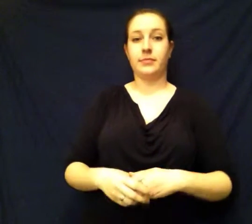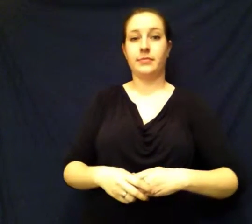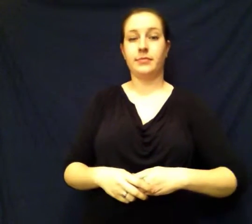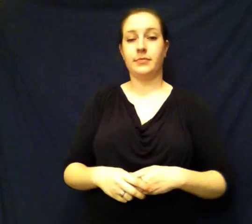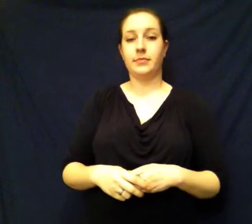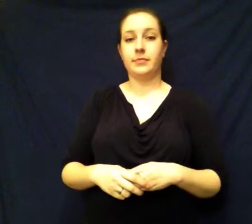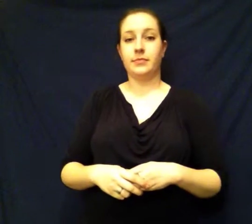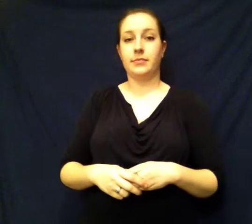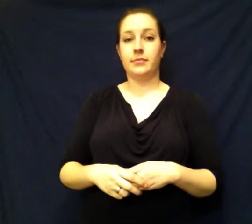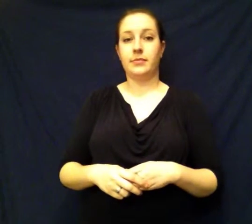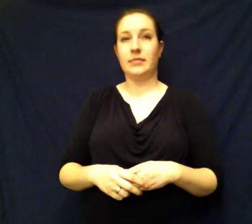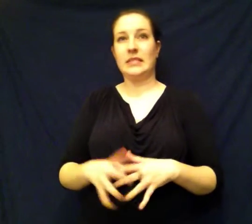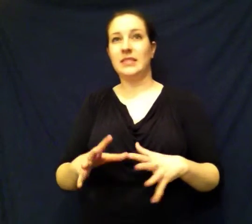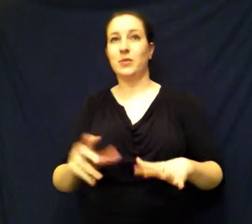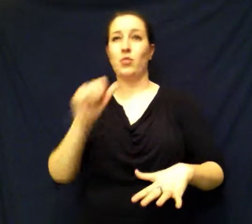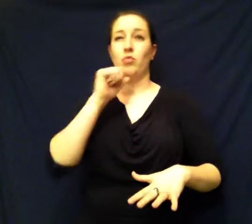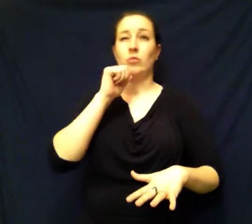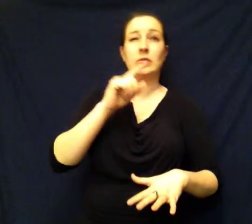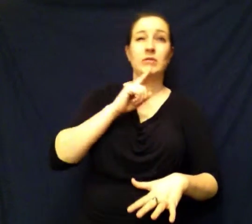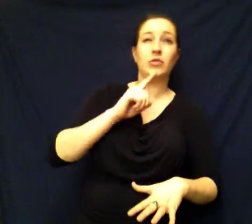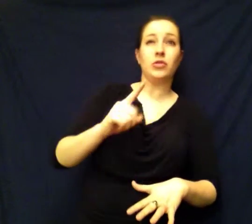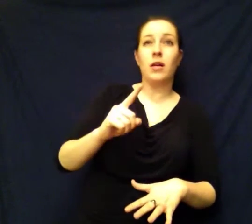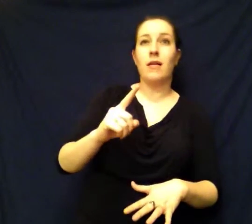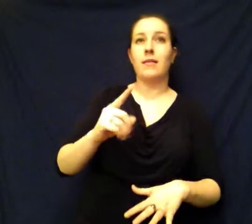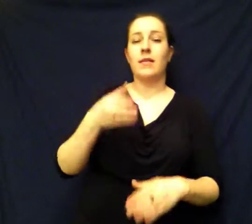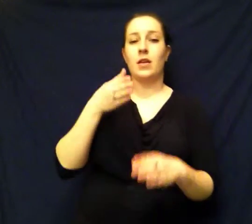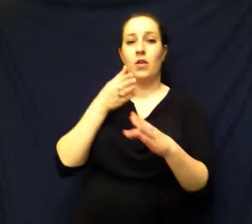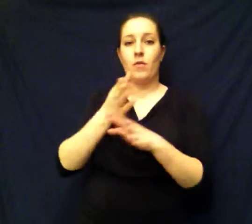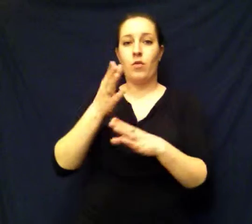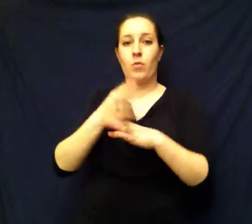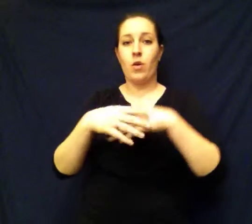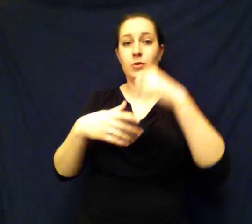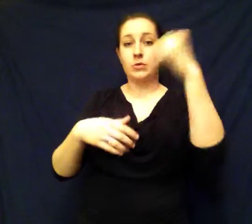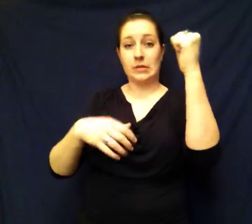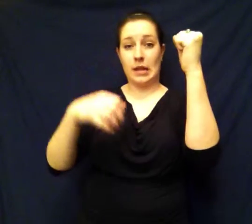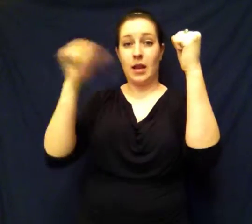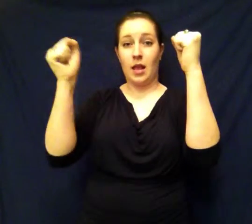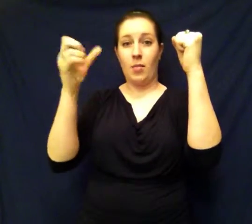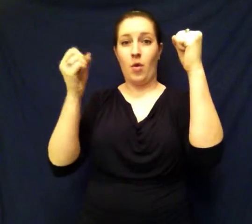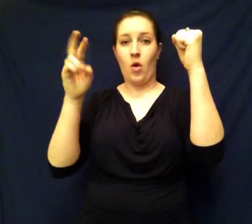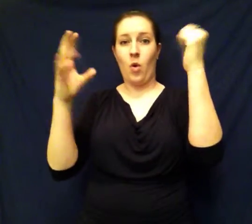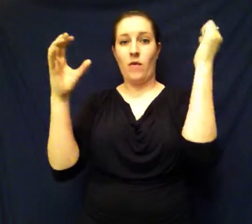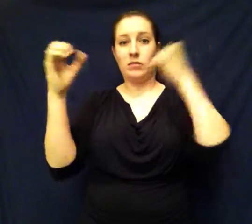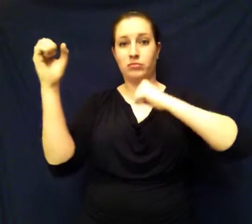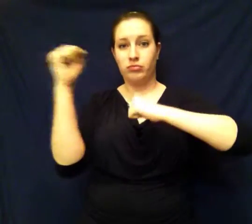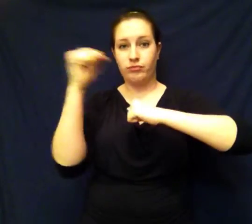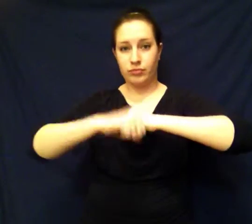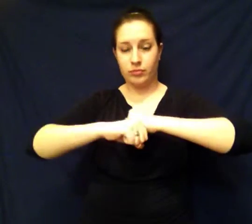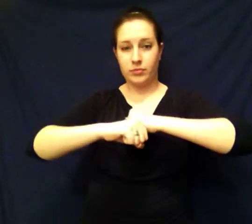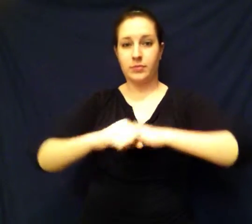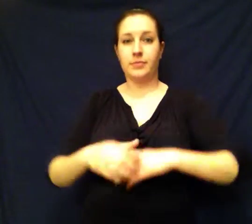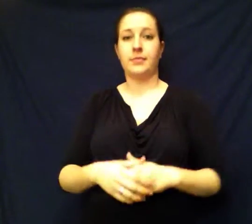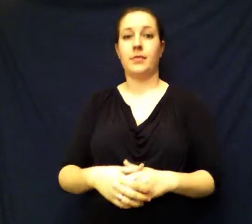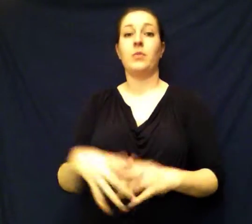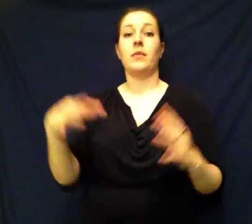We couldn't really tell if the wood was still in situ or whether it had fallen over, but we'll be able to study the tape and